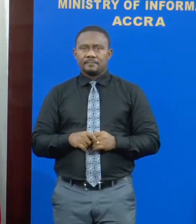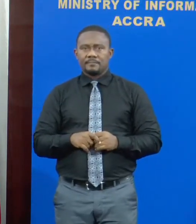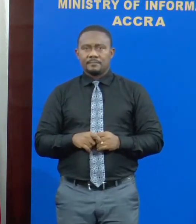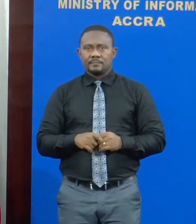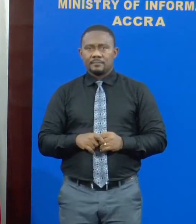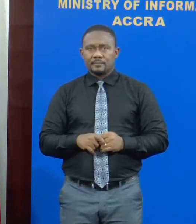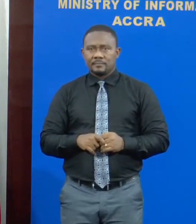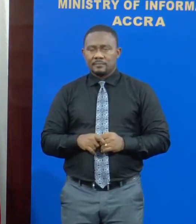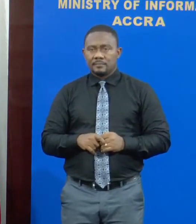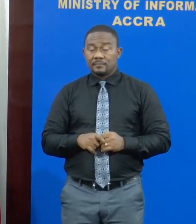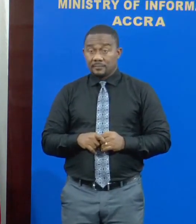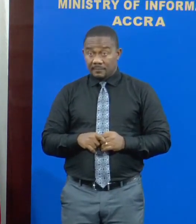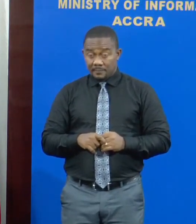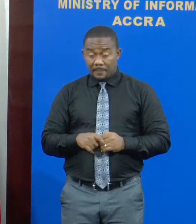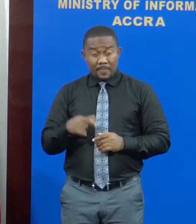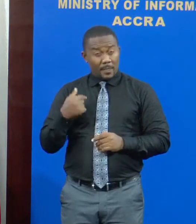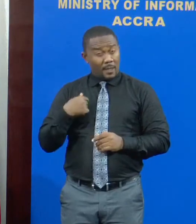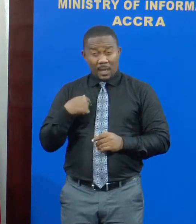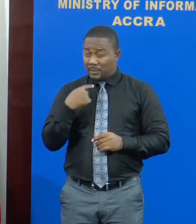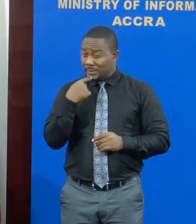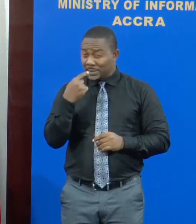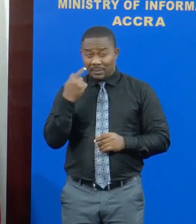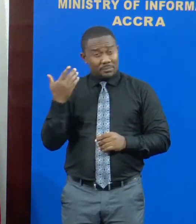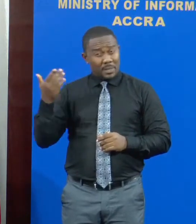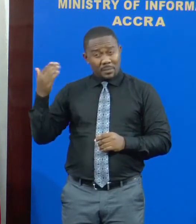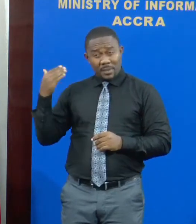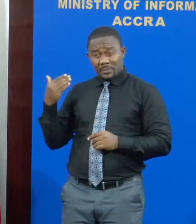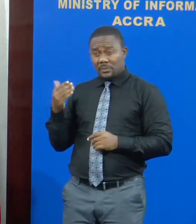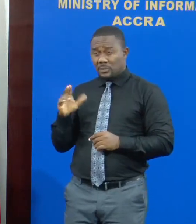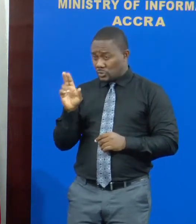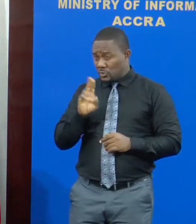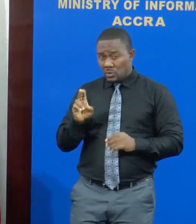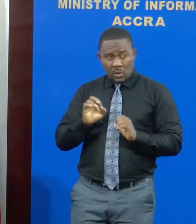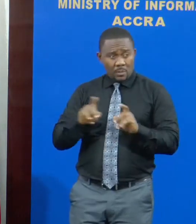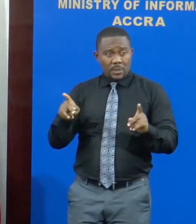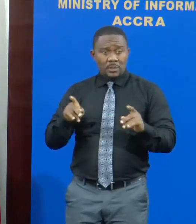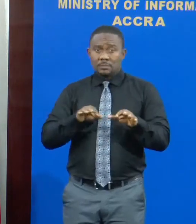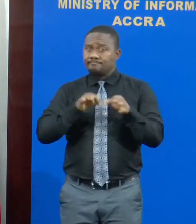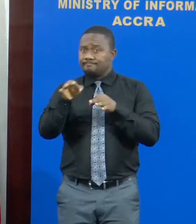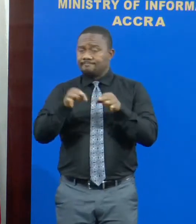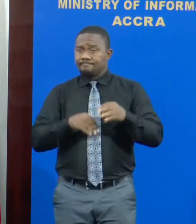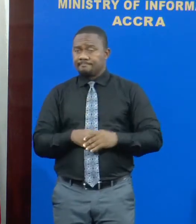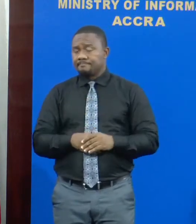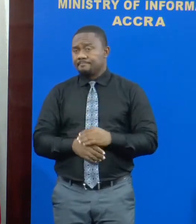that I have said this, and it has been misunderstood in the past, but let me use this opportunity to clarify it.